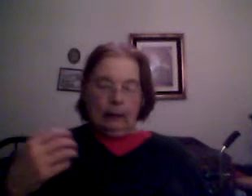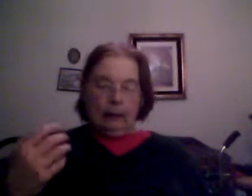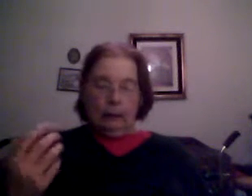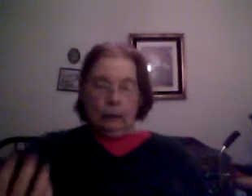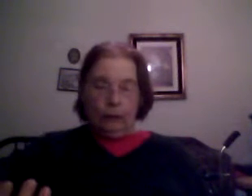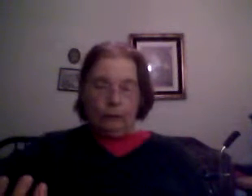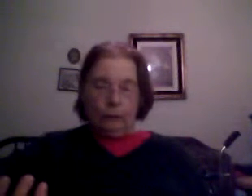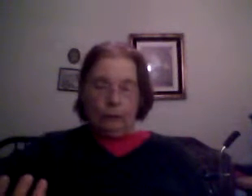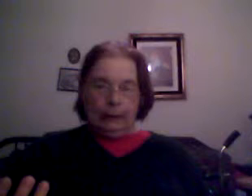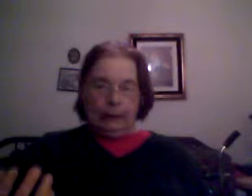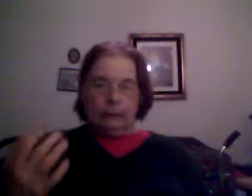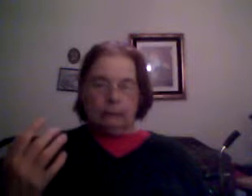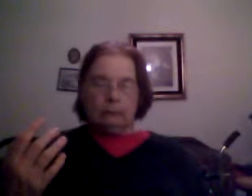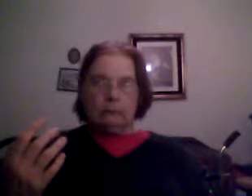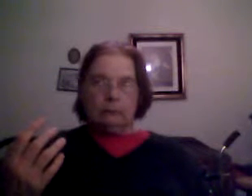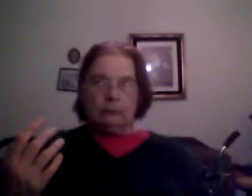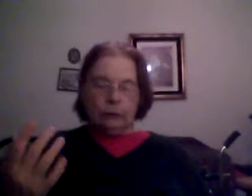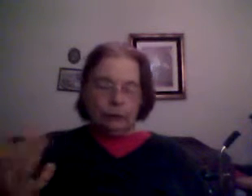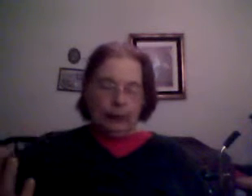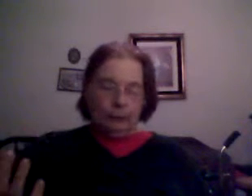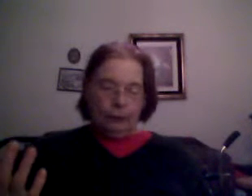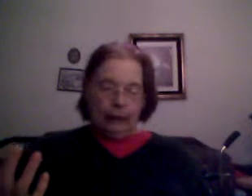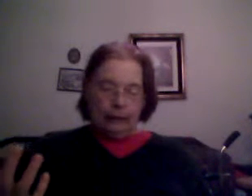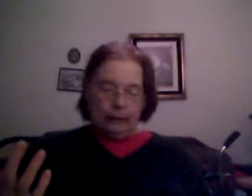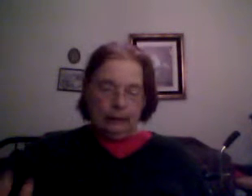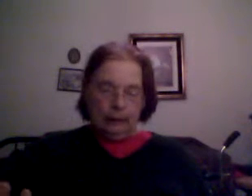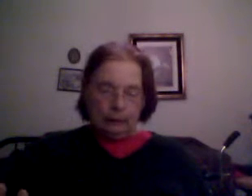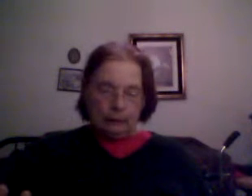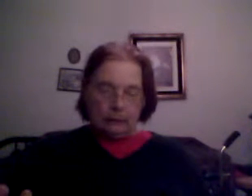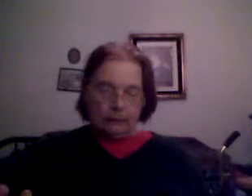And the doors would be described with ICLs.